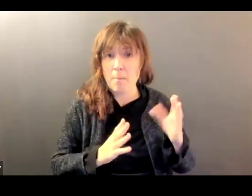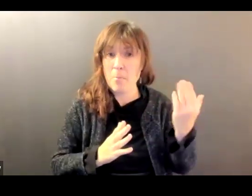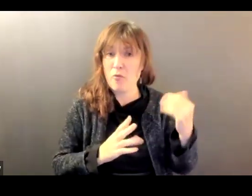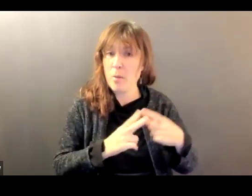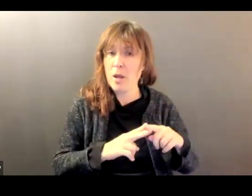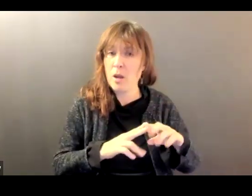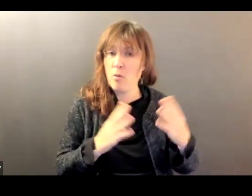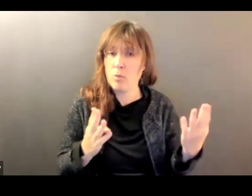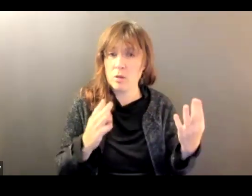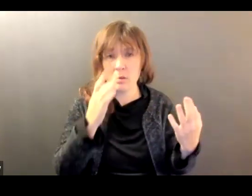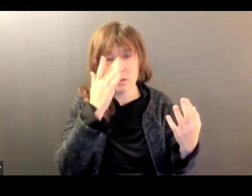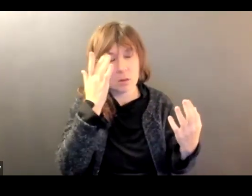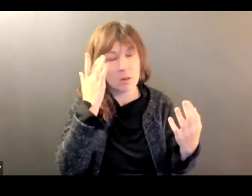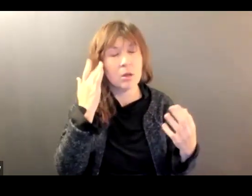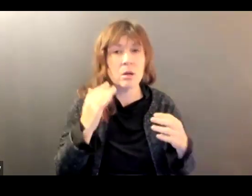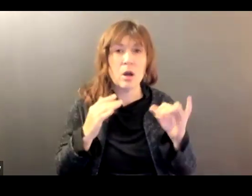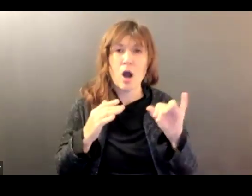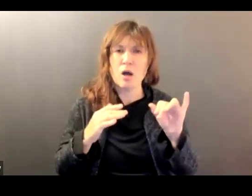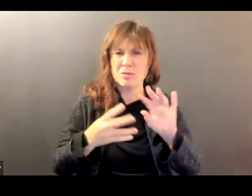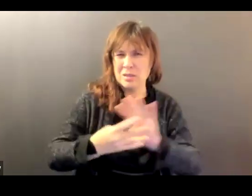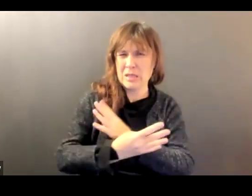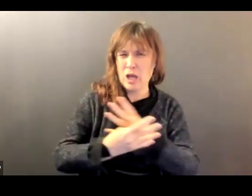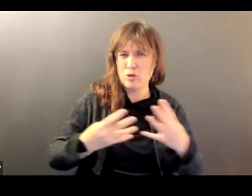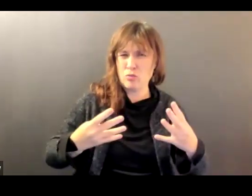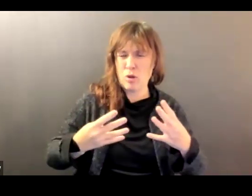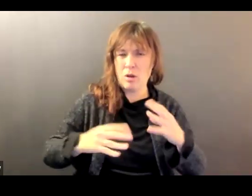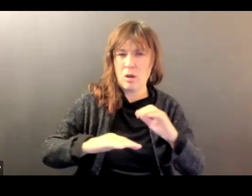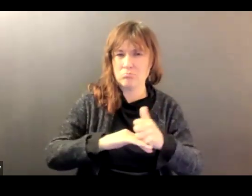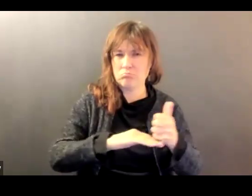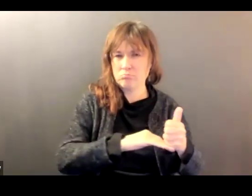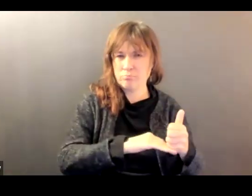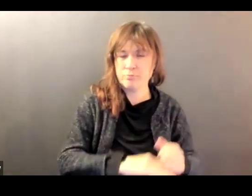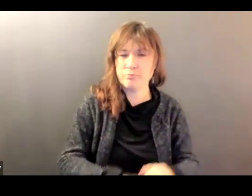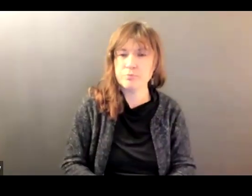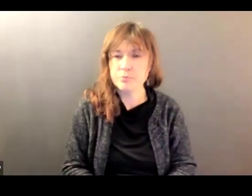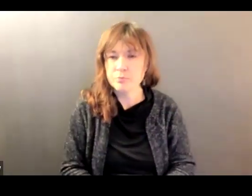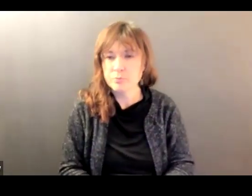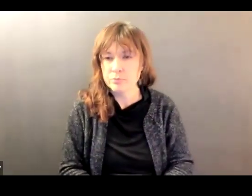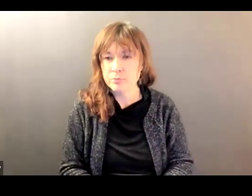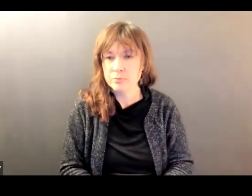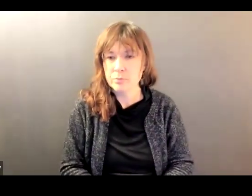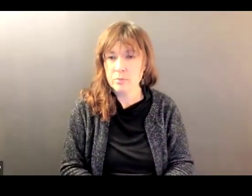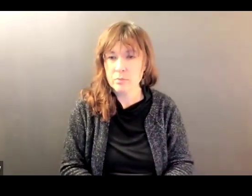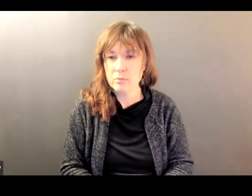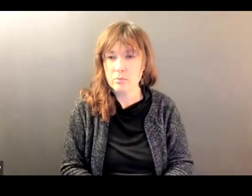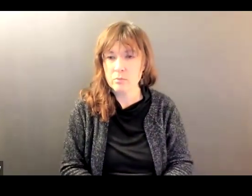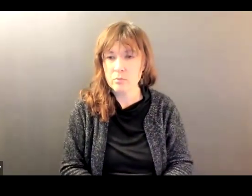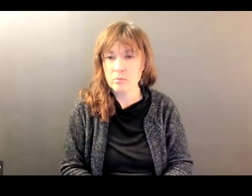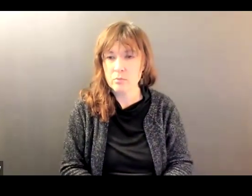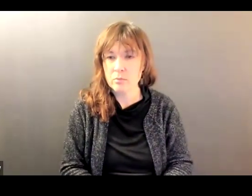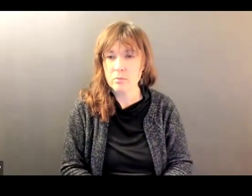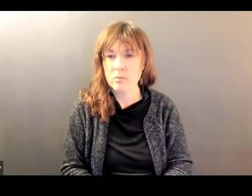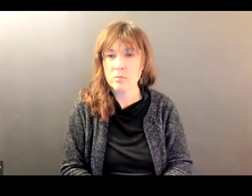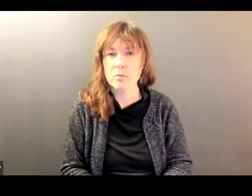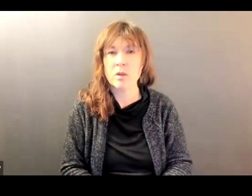the implementation of the timeline, which you had asked about when it would be fully ready, it seems like the